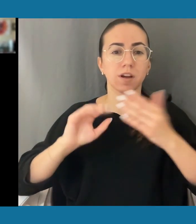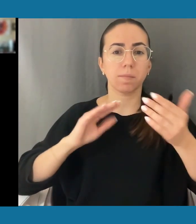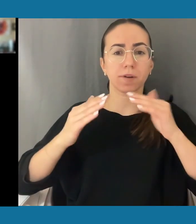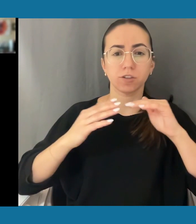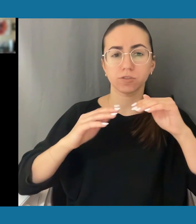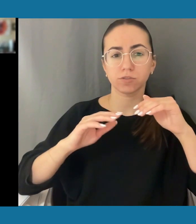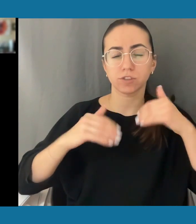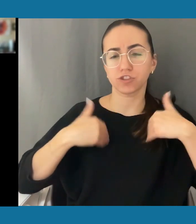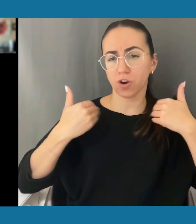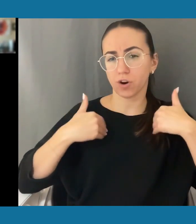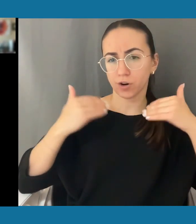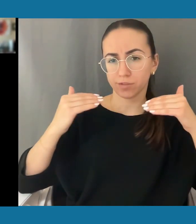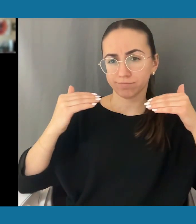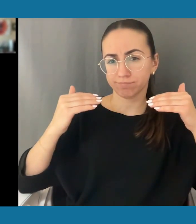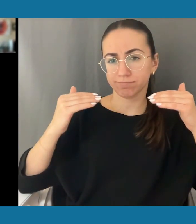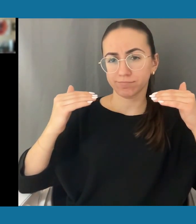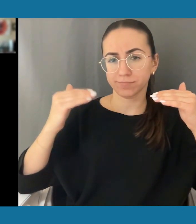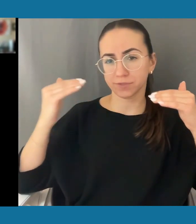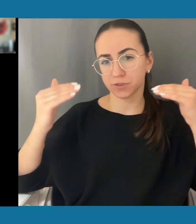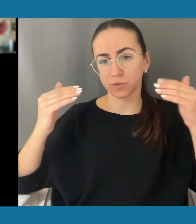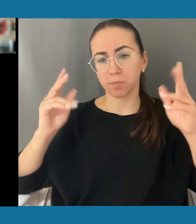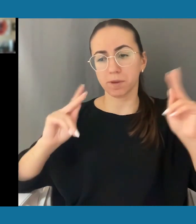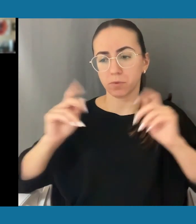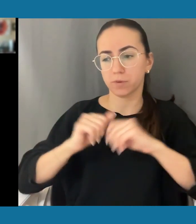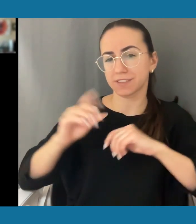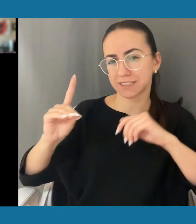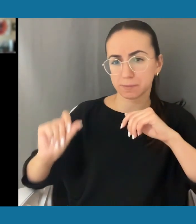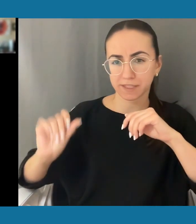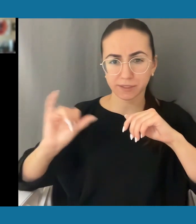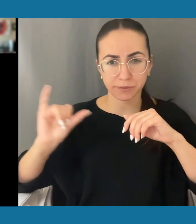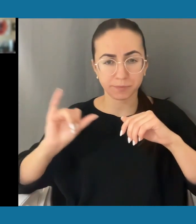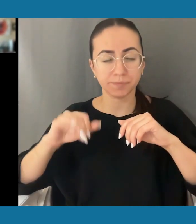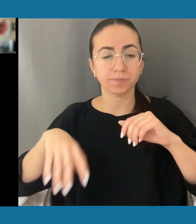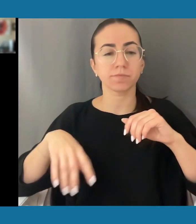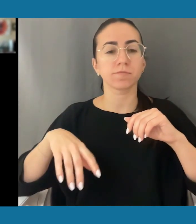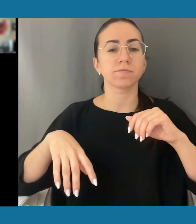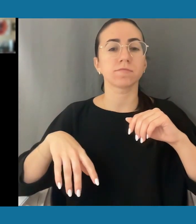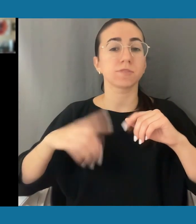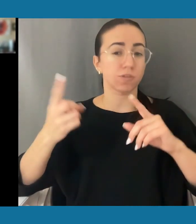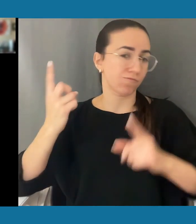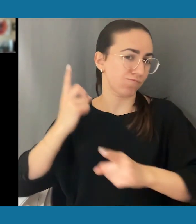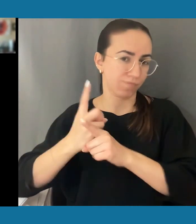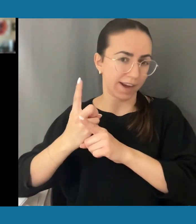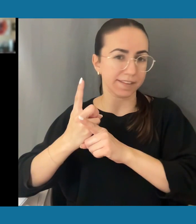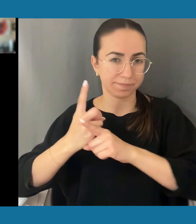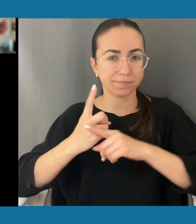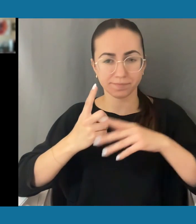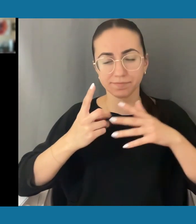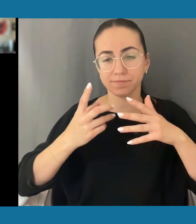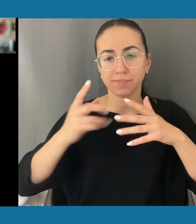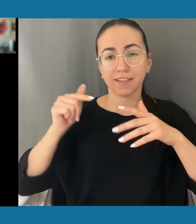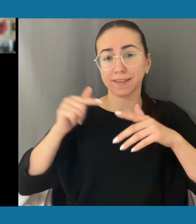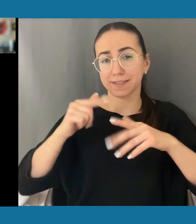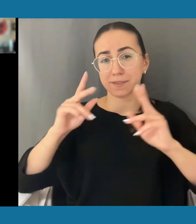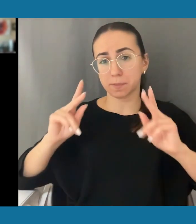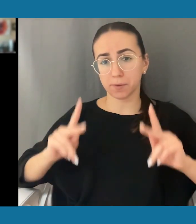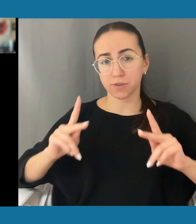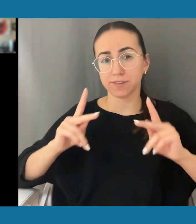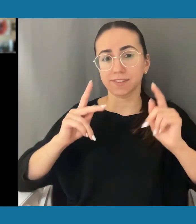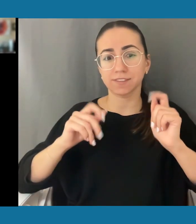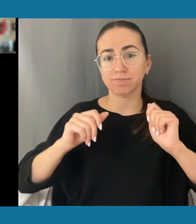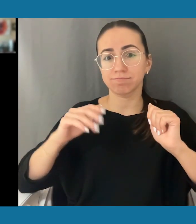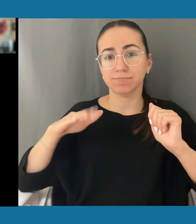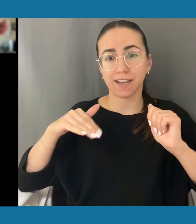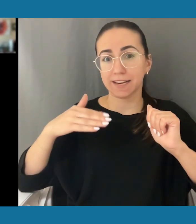developmental disabilities. So you're absolutely correct that if this person is not experiencing any issues yet,